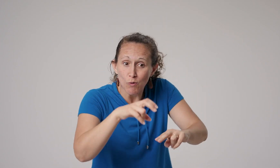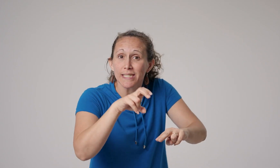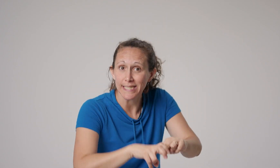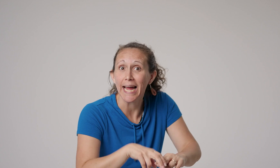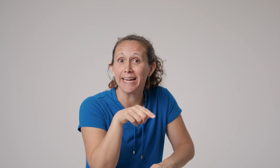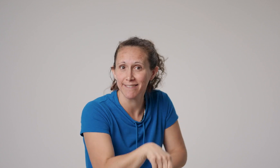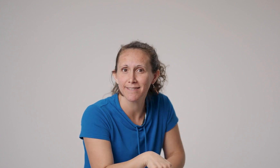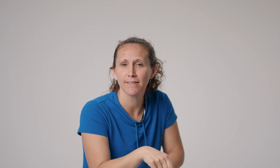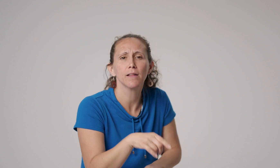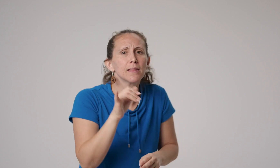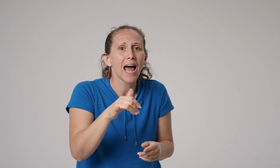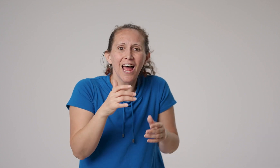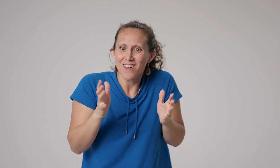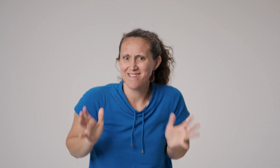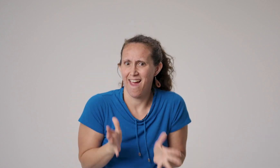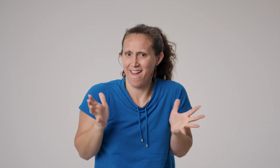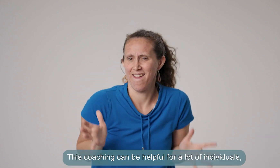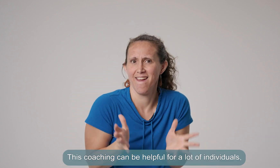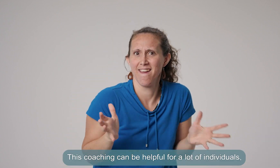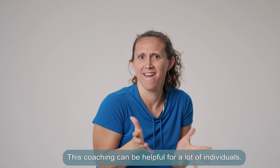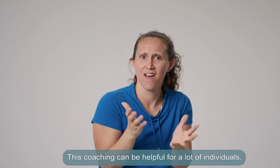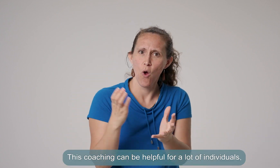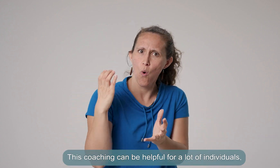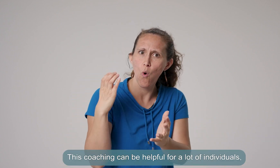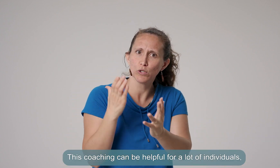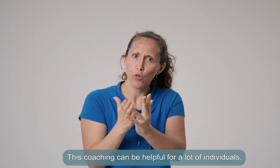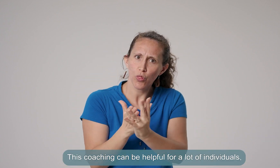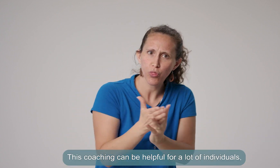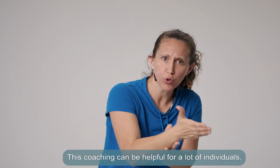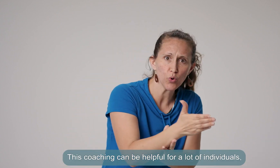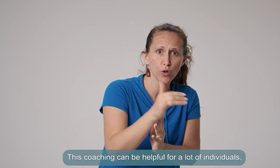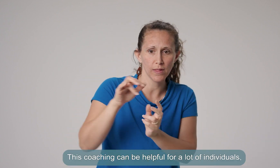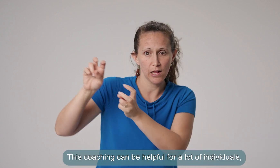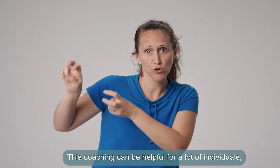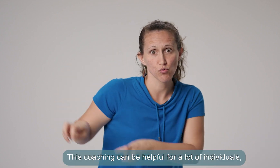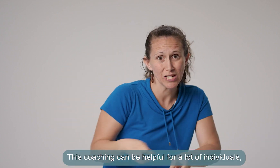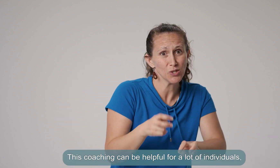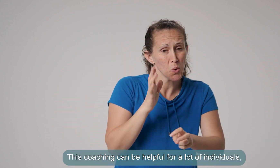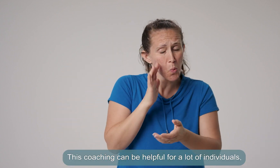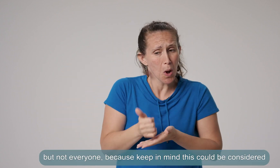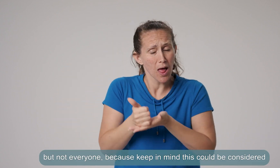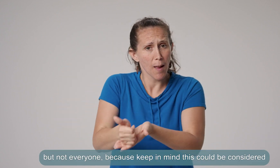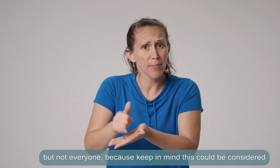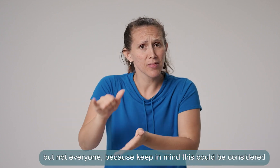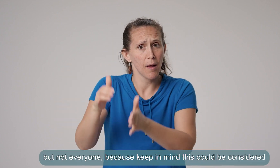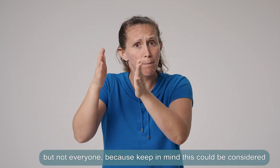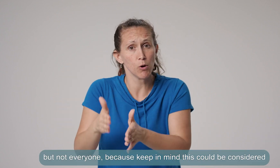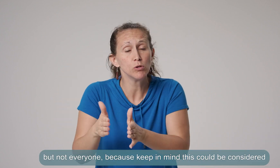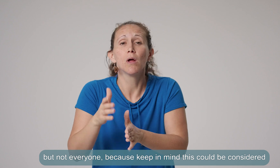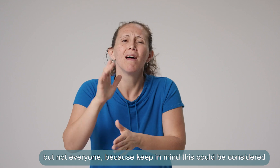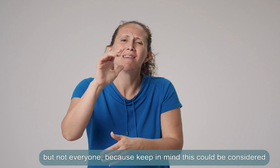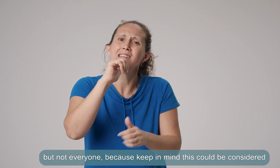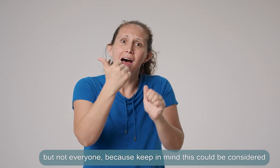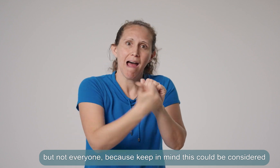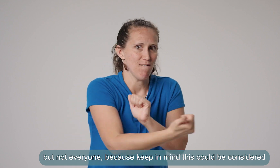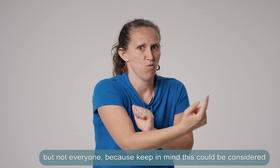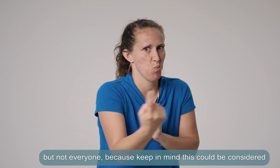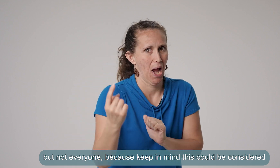This coaching can be helpful for a lot of individuals, but not everyone, because keep in mind, this could